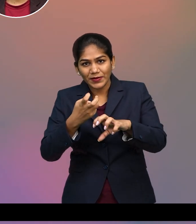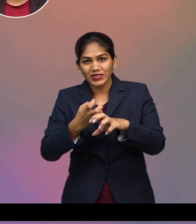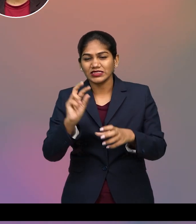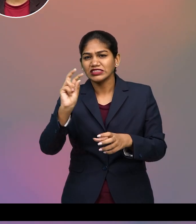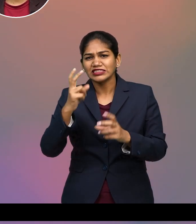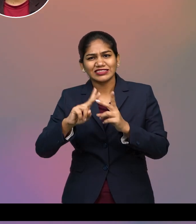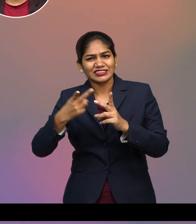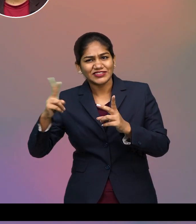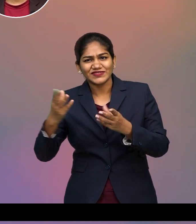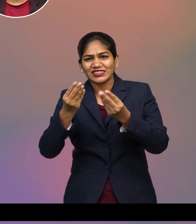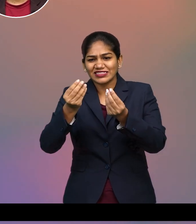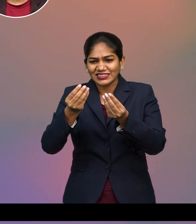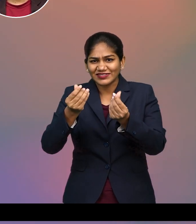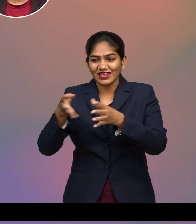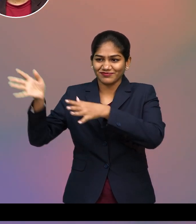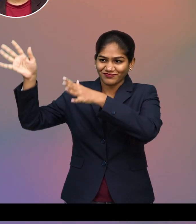it.